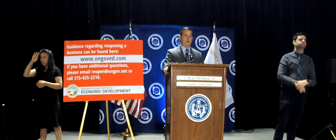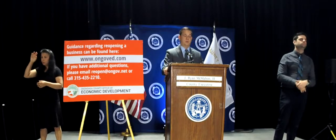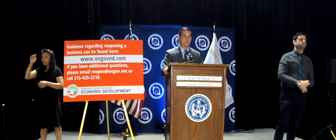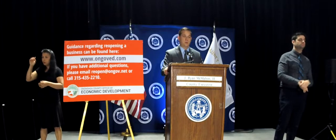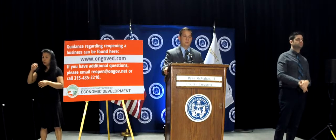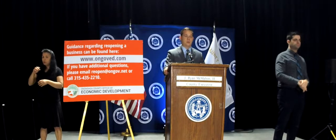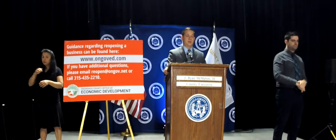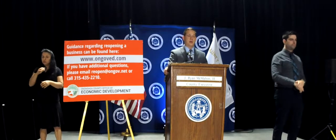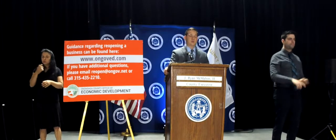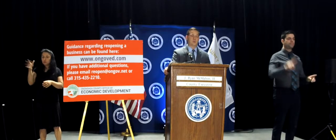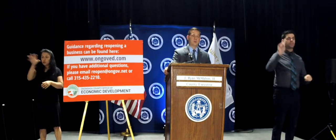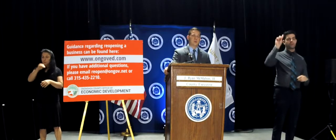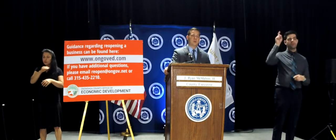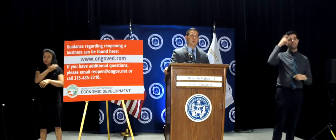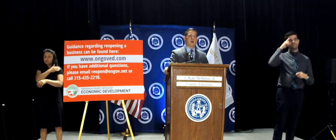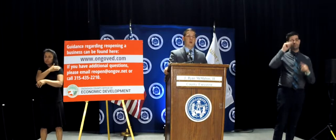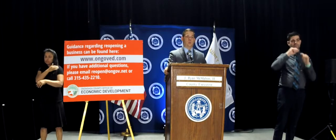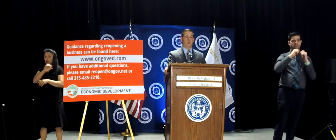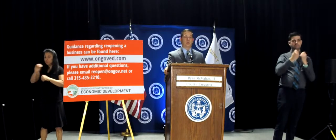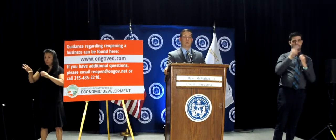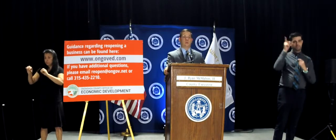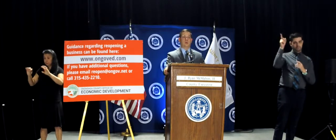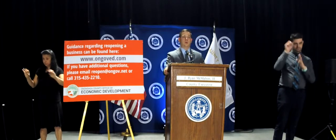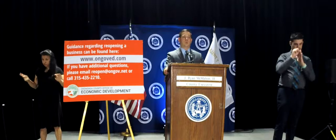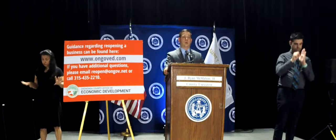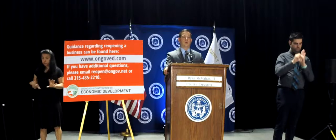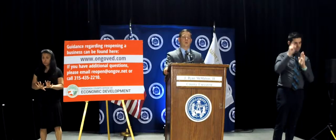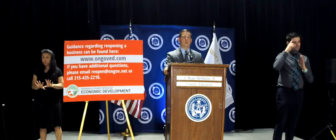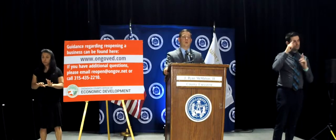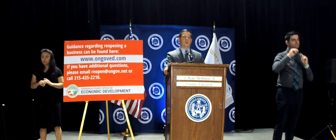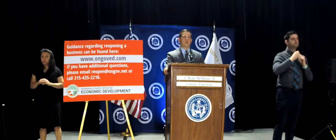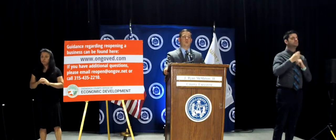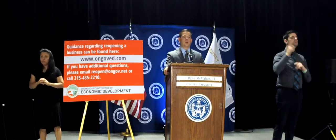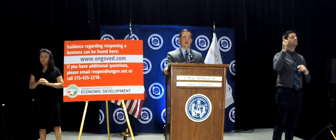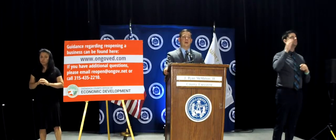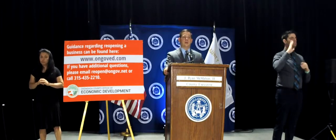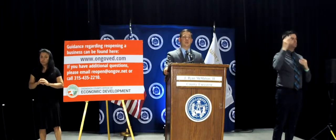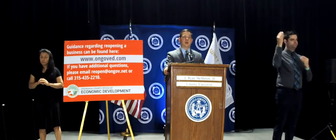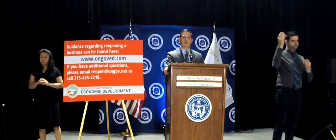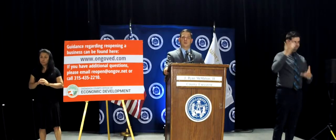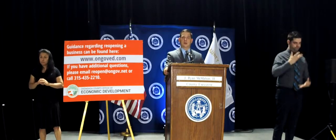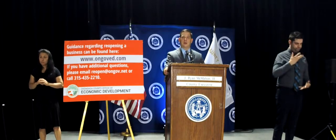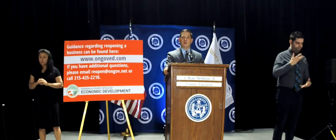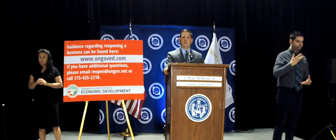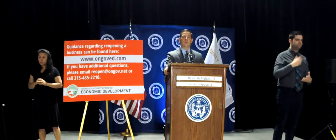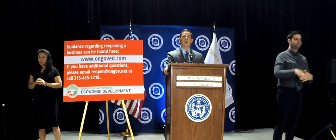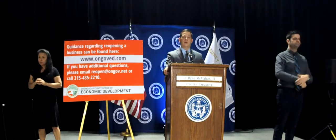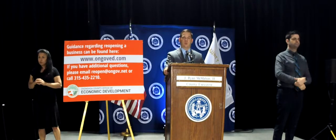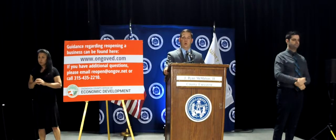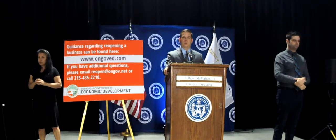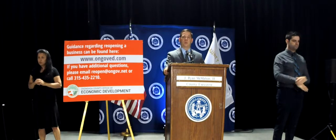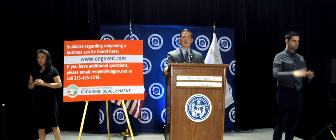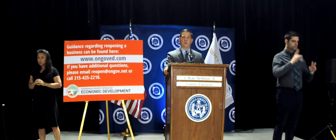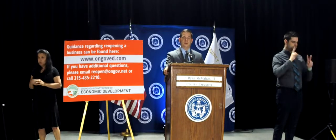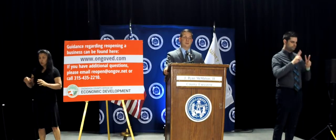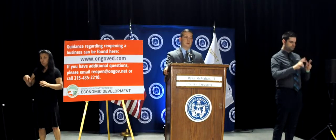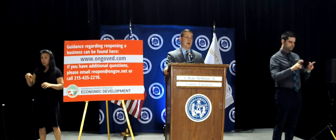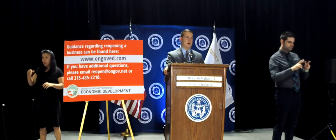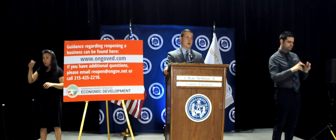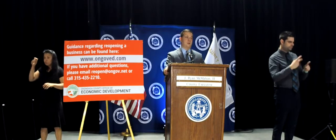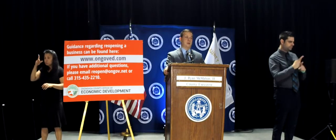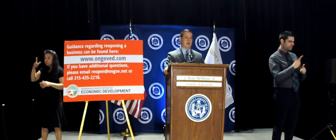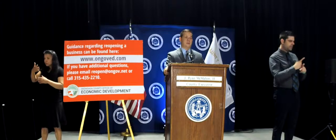before he made the announcement. We will look at it and try to understand it. We have a role to play in